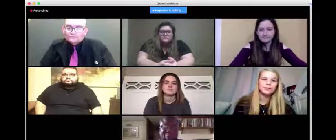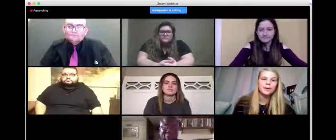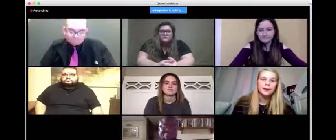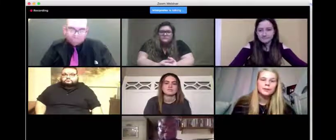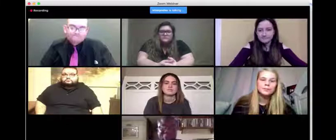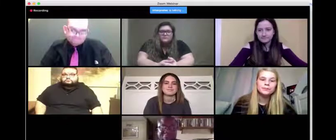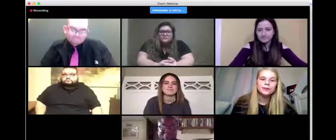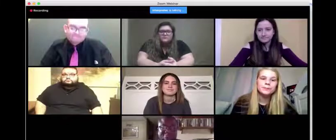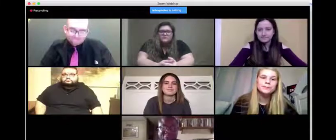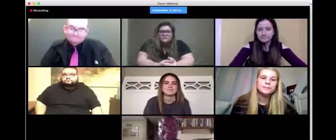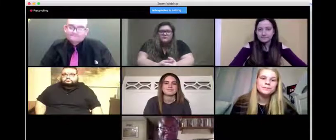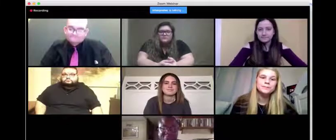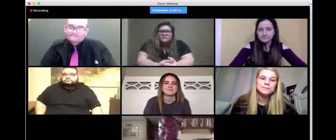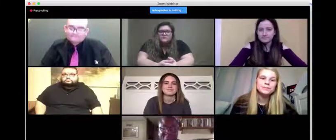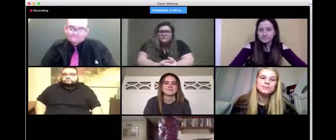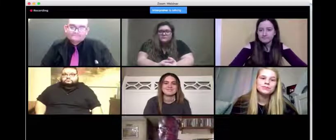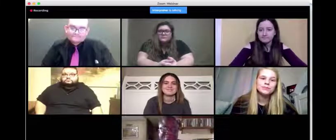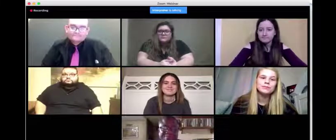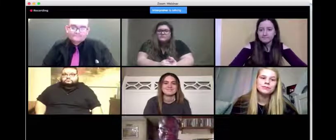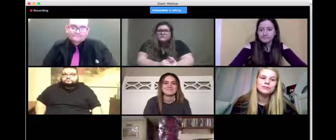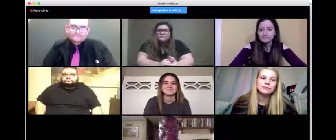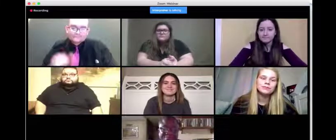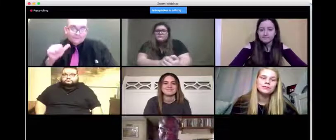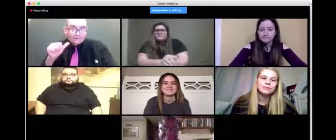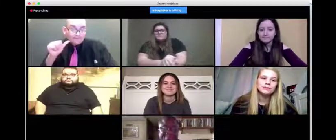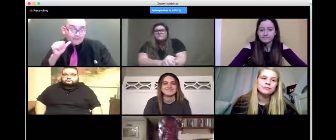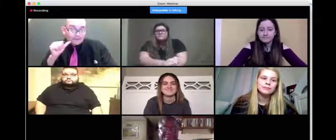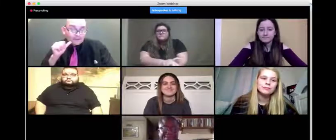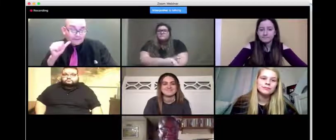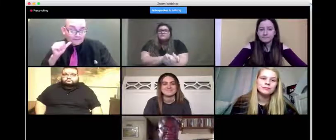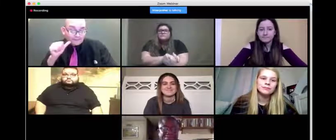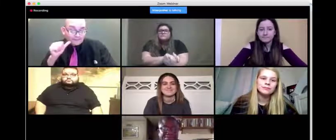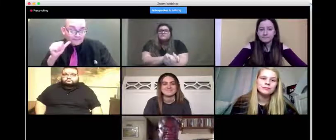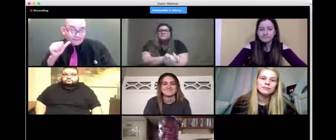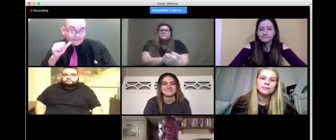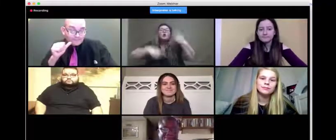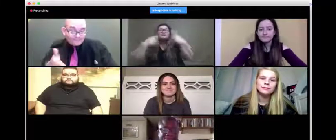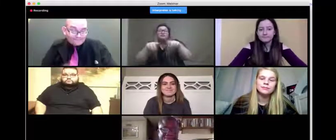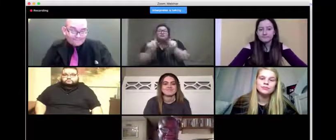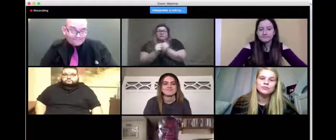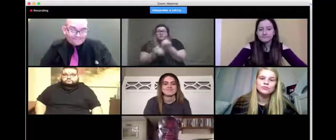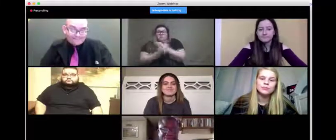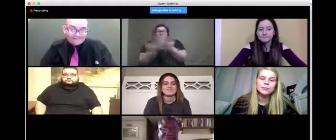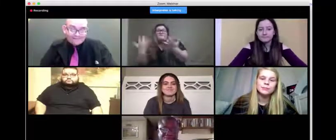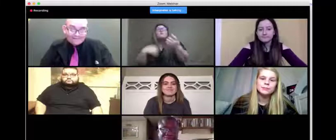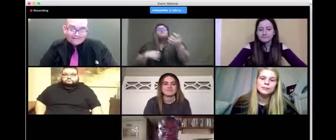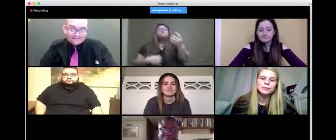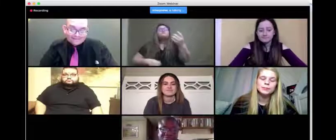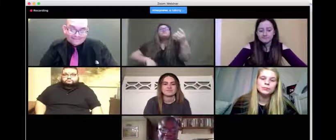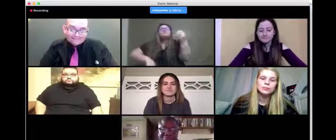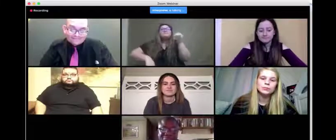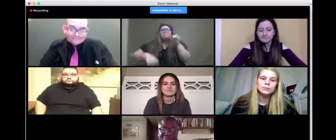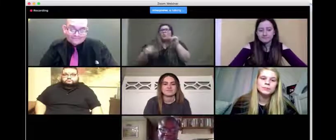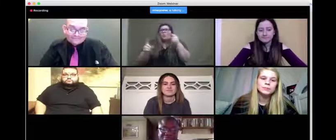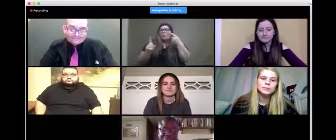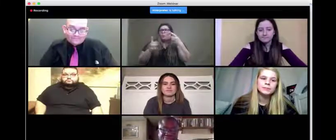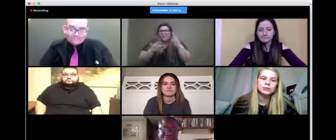Amanda, I agree with everyone. It's a way to express yourself, to use your facial